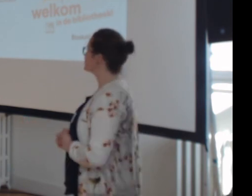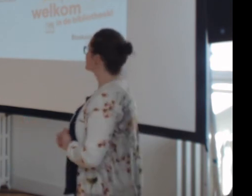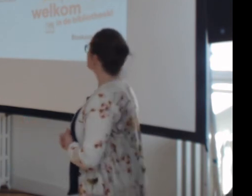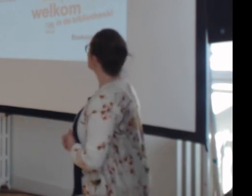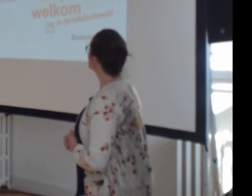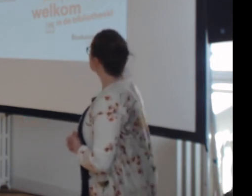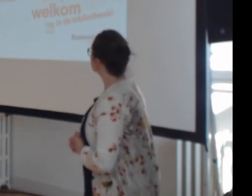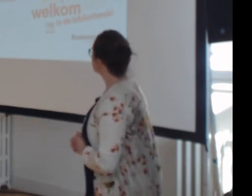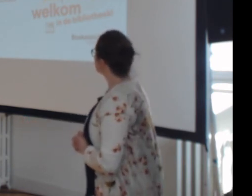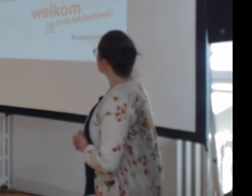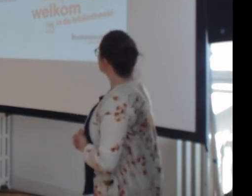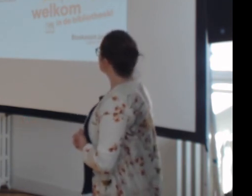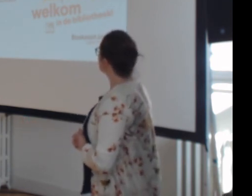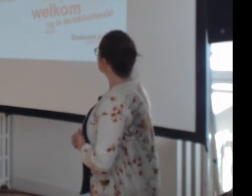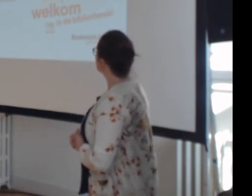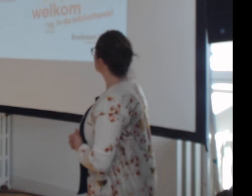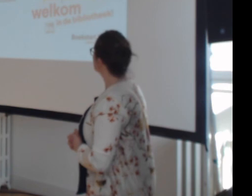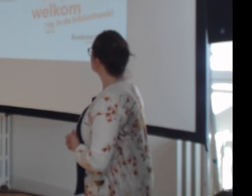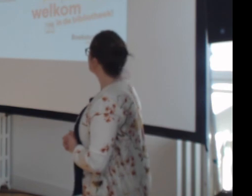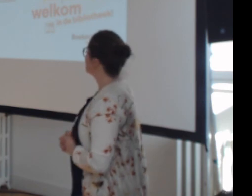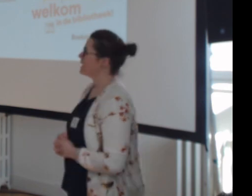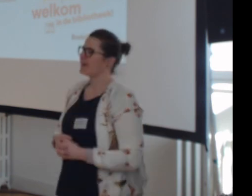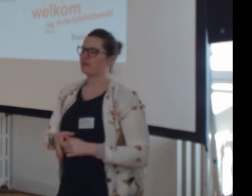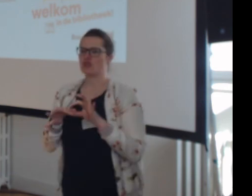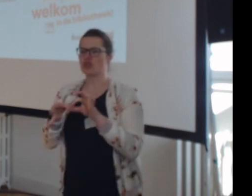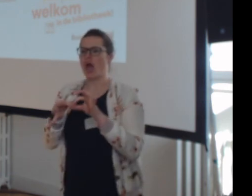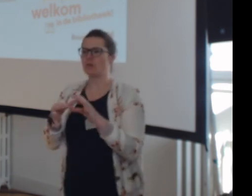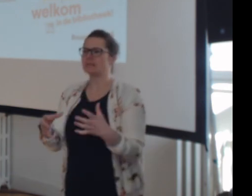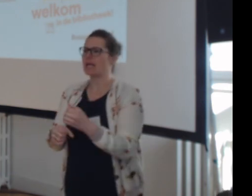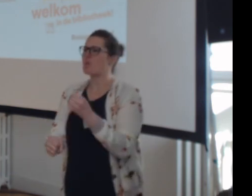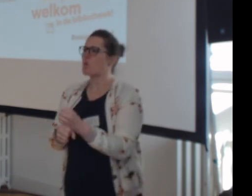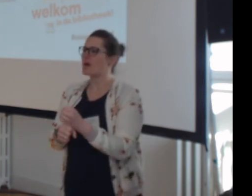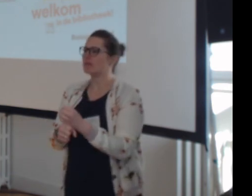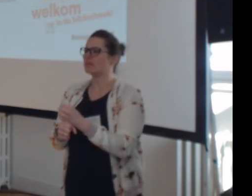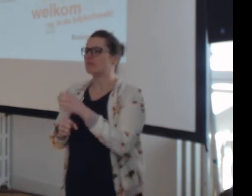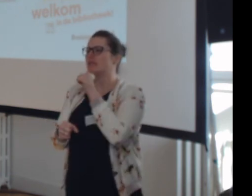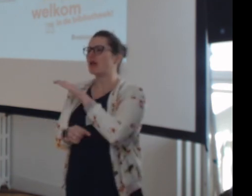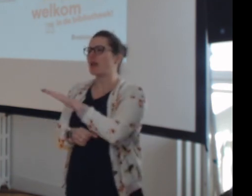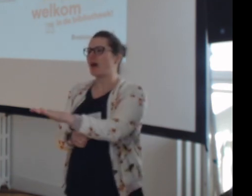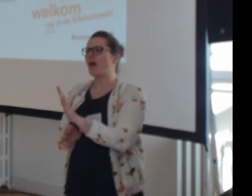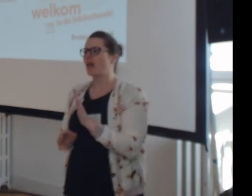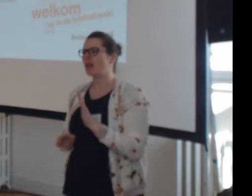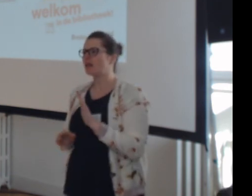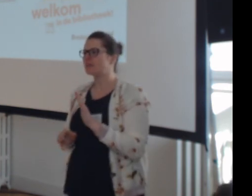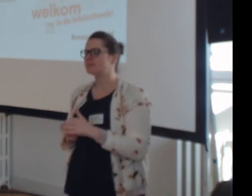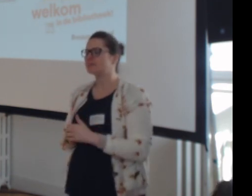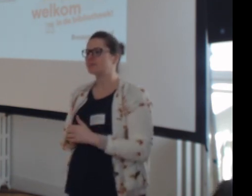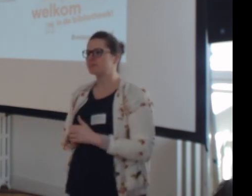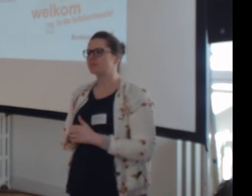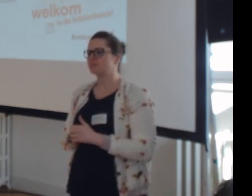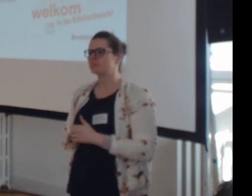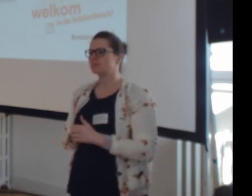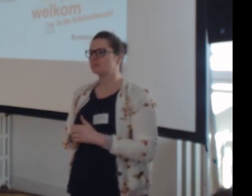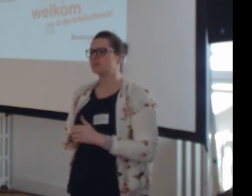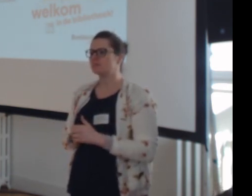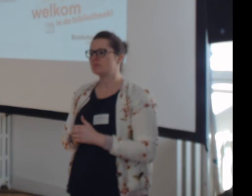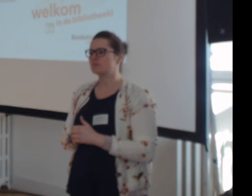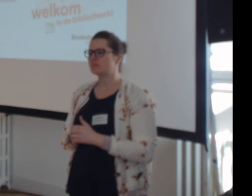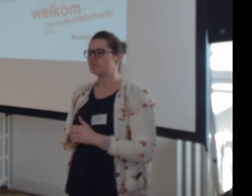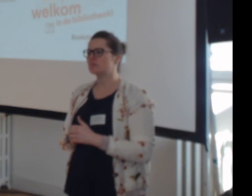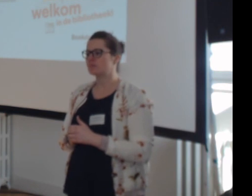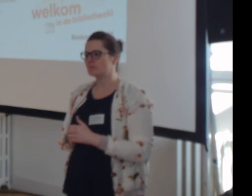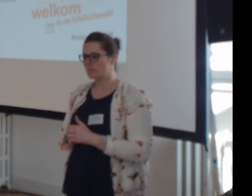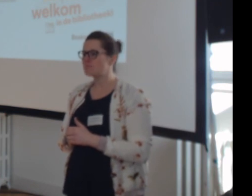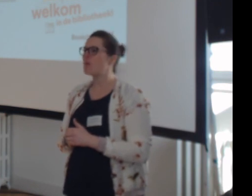We have close collaboration with not all, a reasonable number